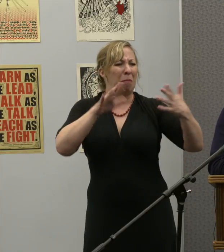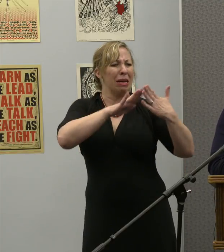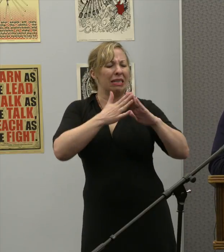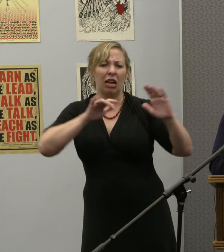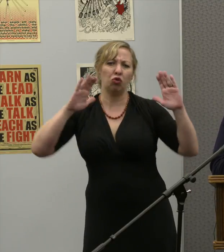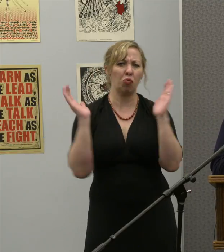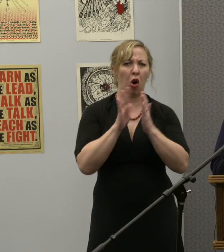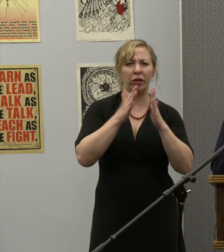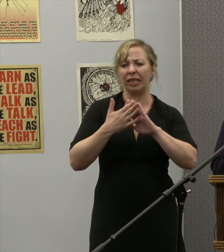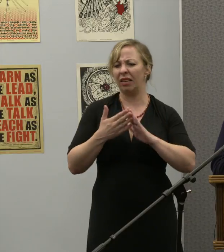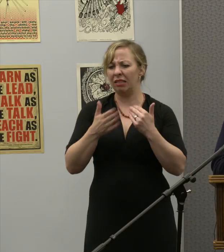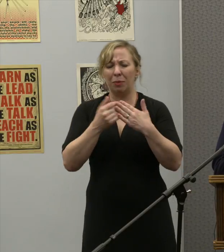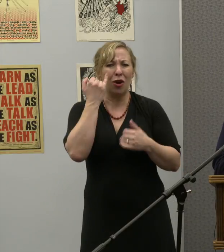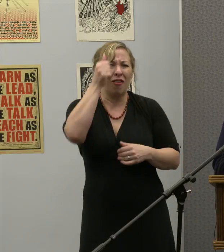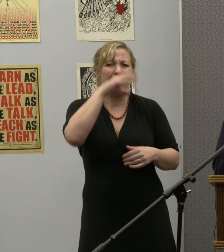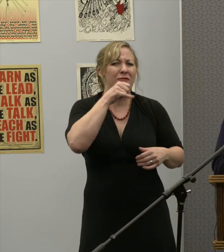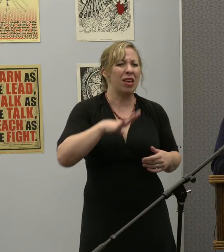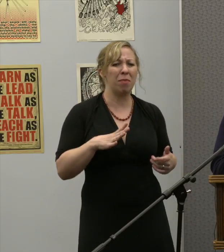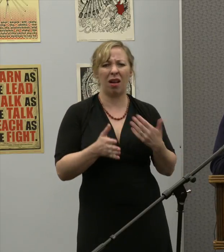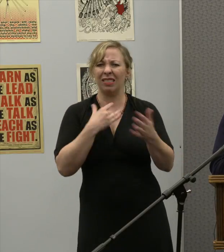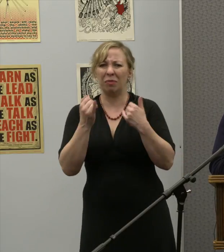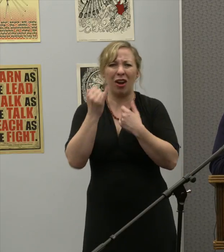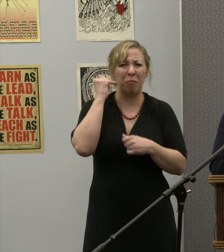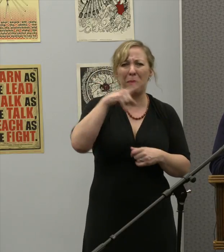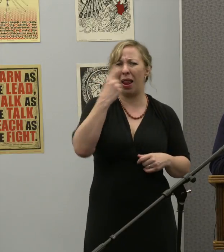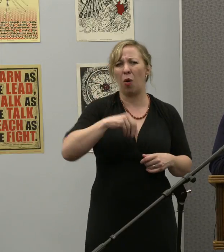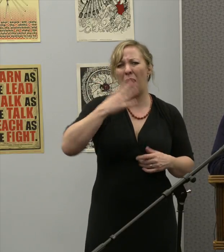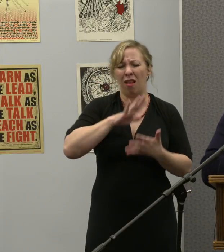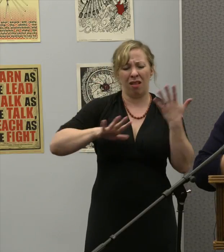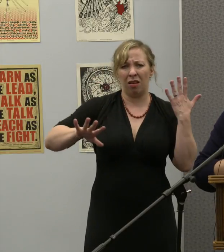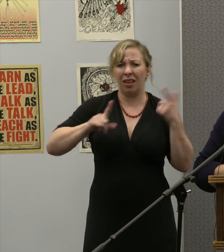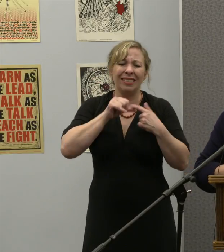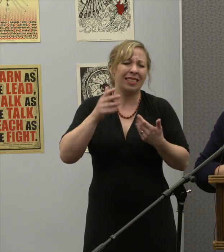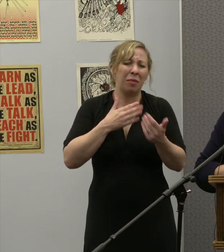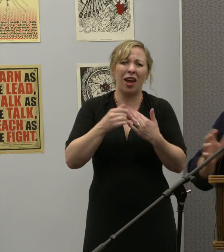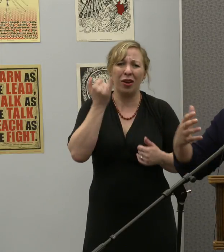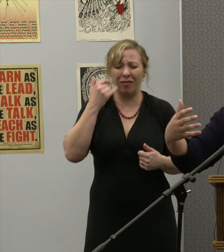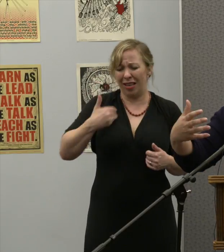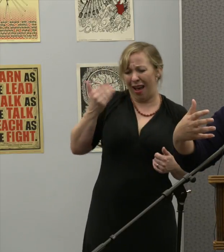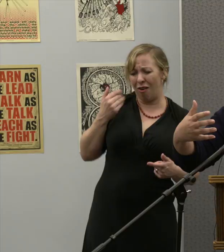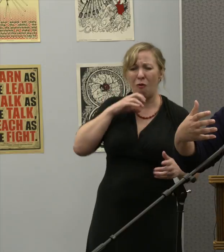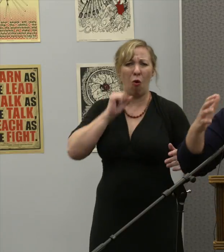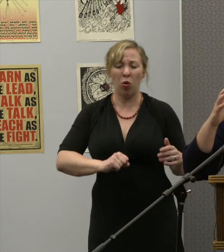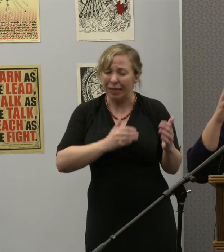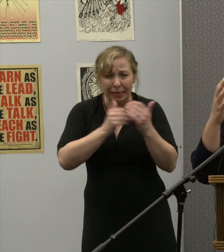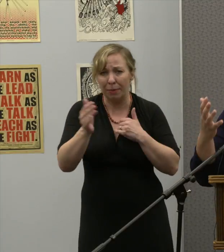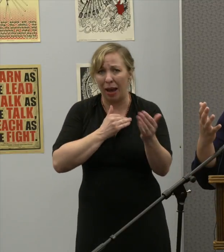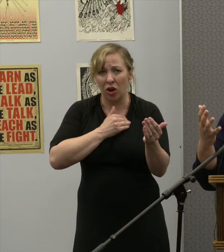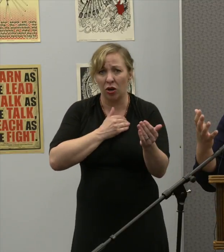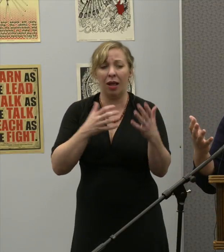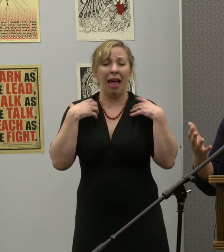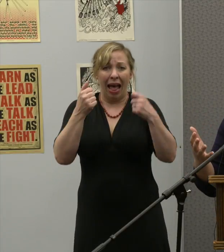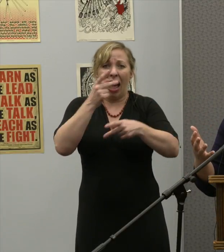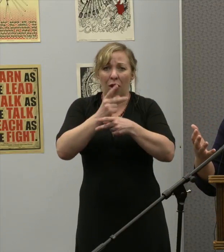are, no matter what race we are, no matter what age we are. And so healthcare is also an organizing principle, and that's why we